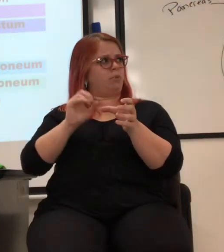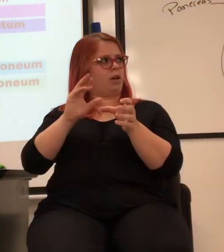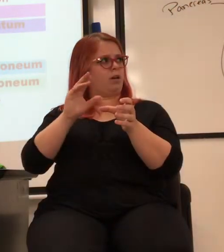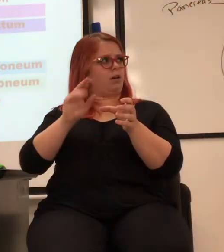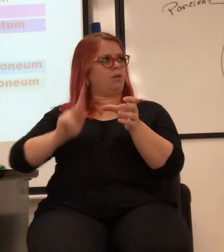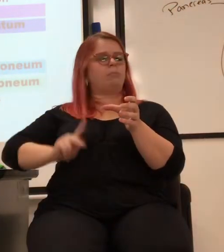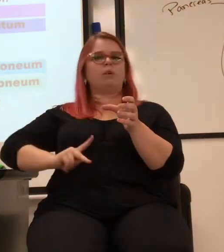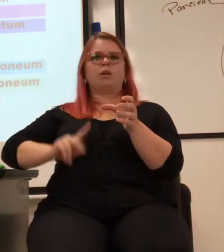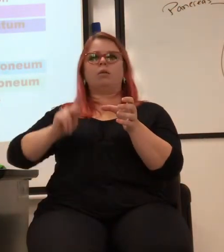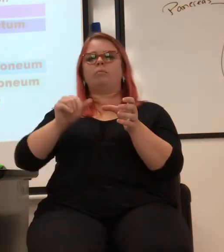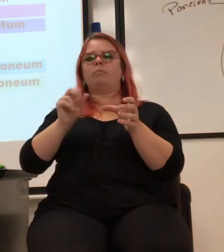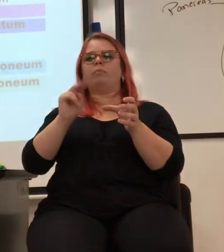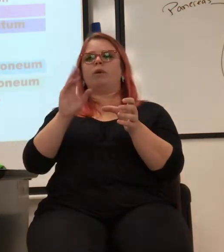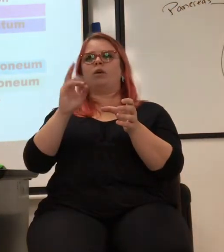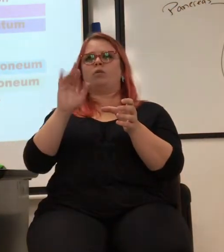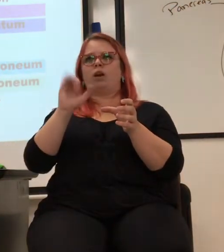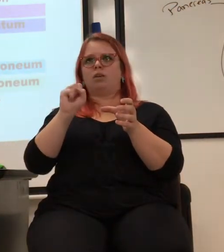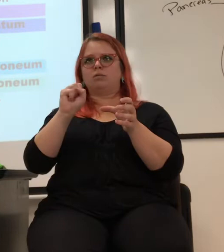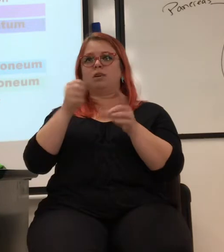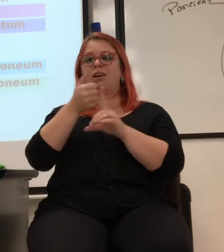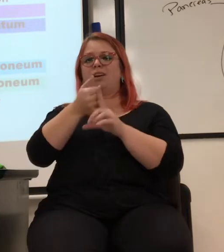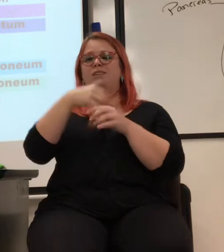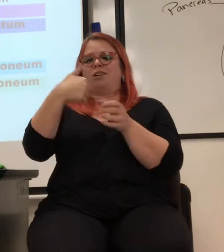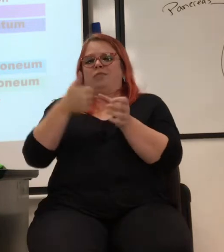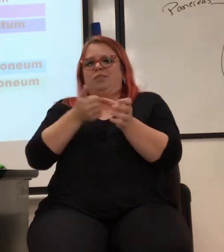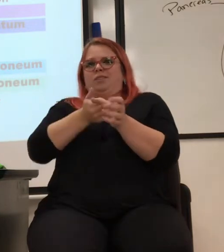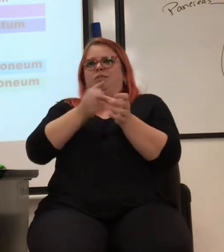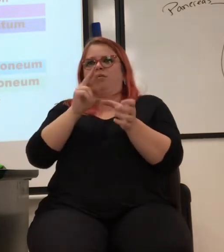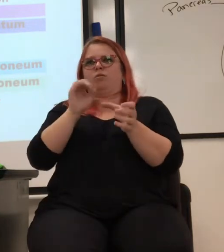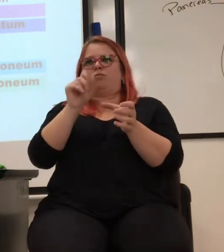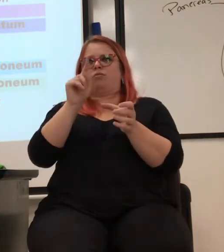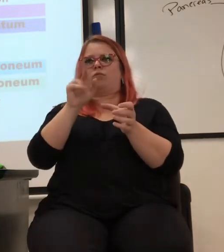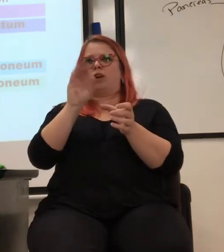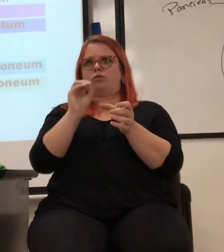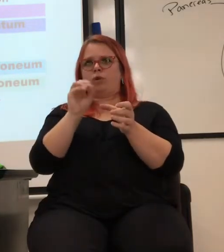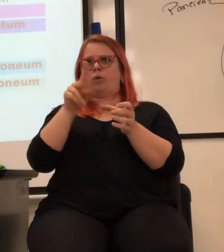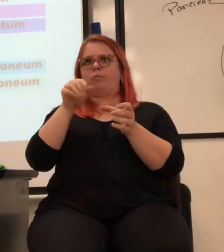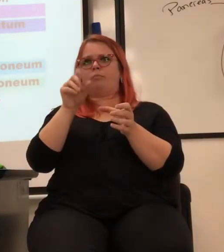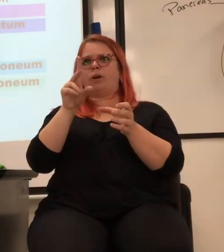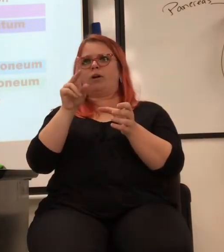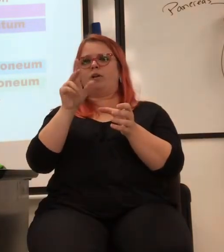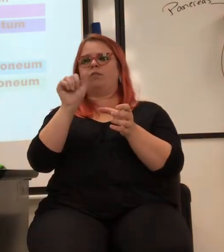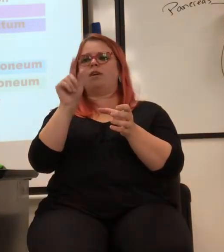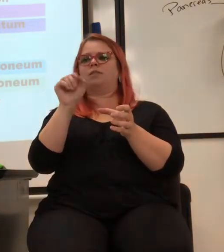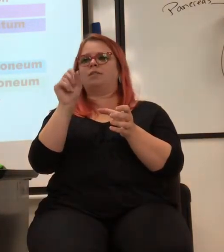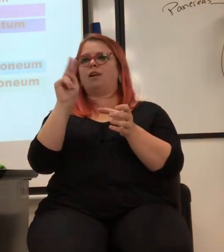Pancreas is retroperitoneal, along with a part of the duodenum below that.